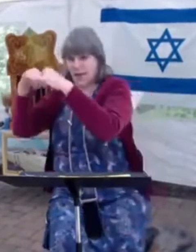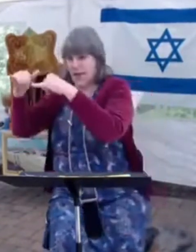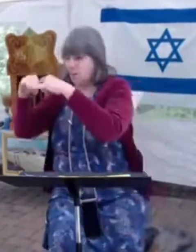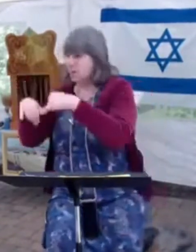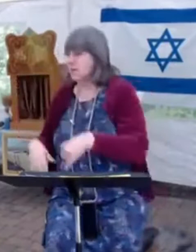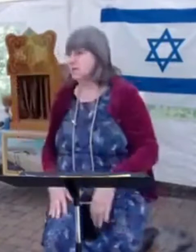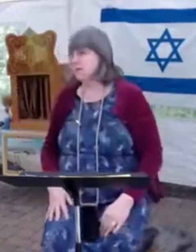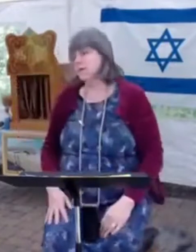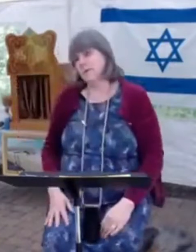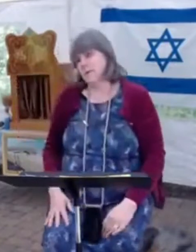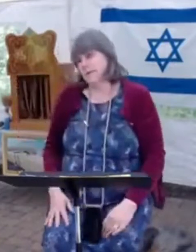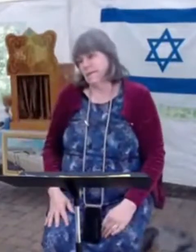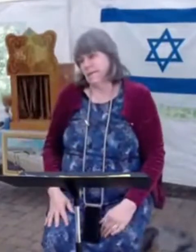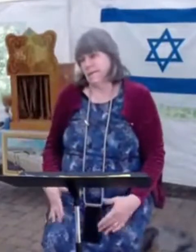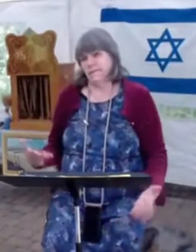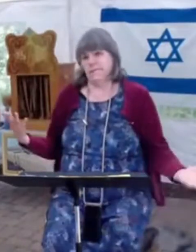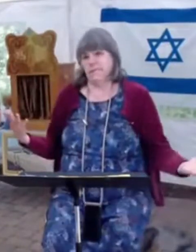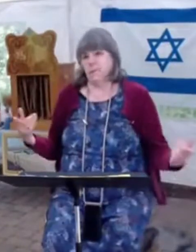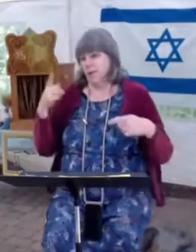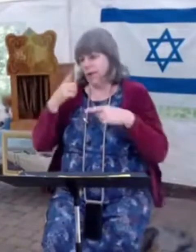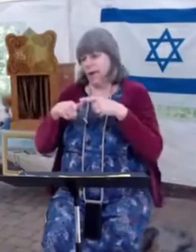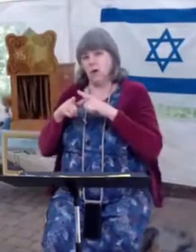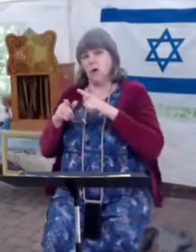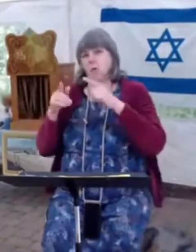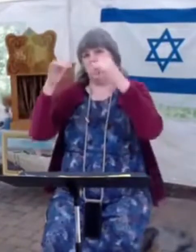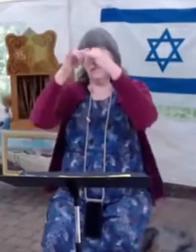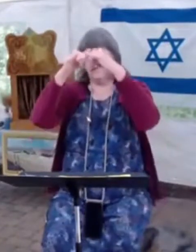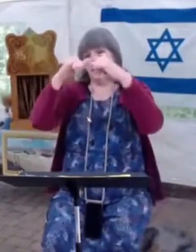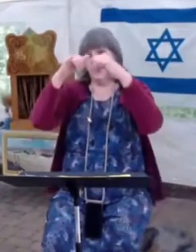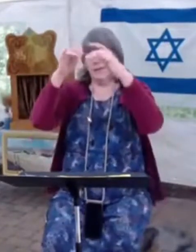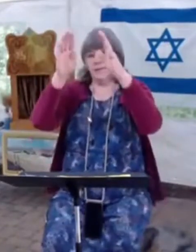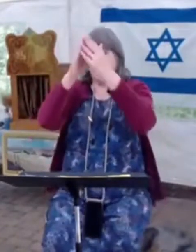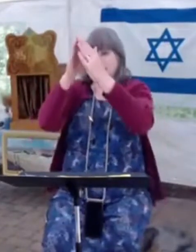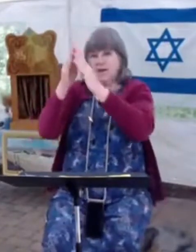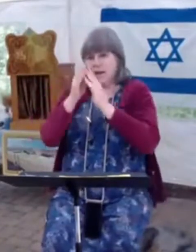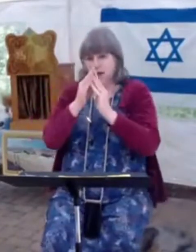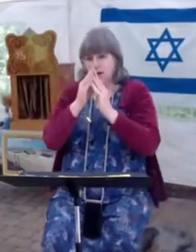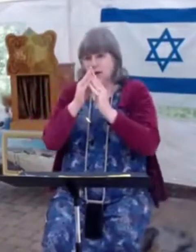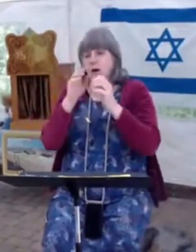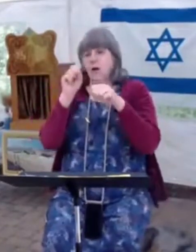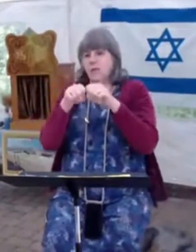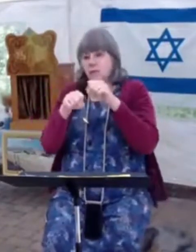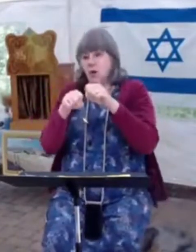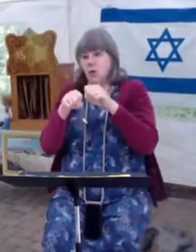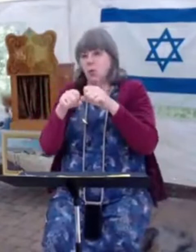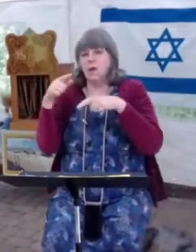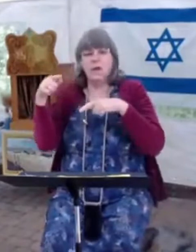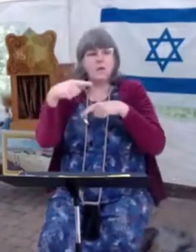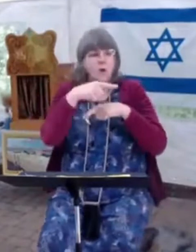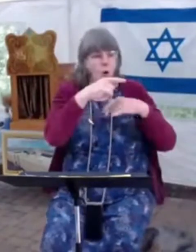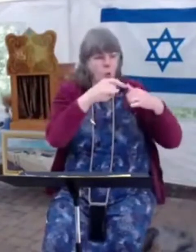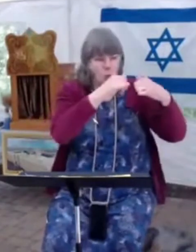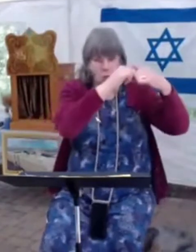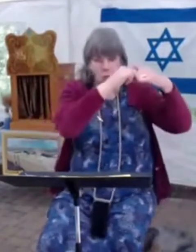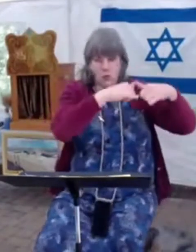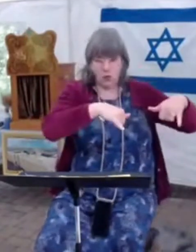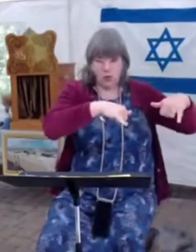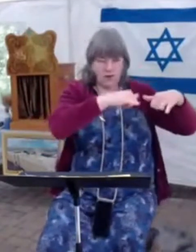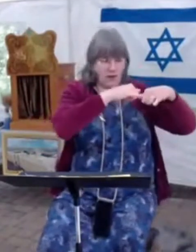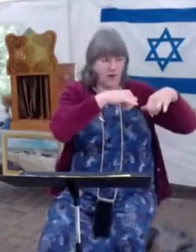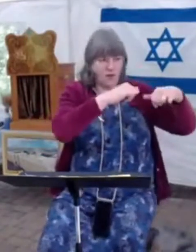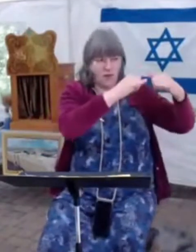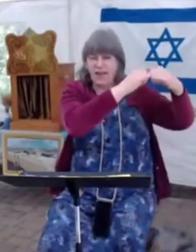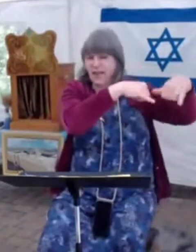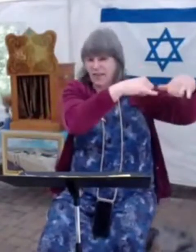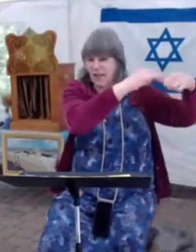try our luck. So they go to the Aramean camp and they find it empty. A miracle that happened. And you can read